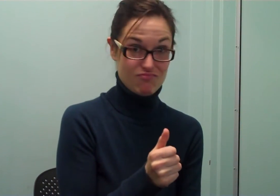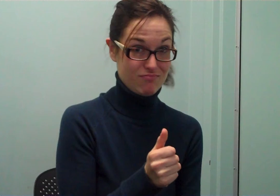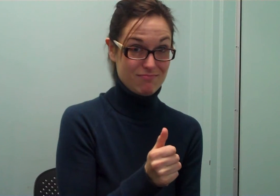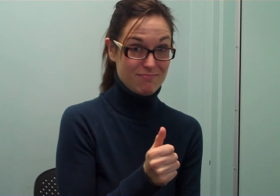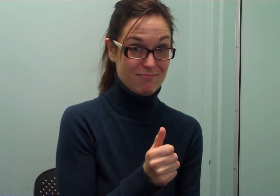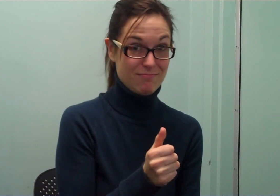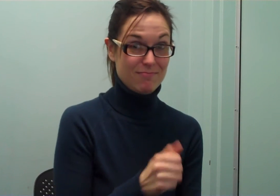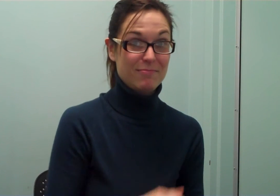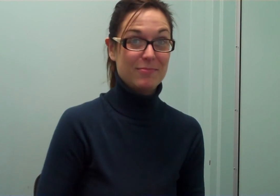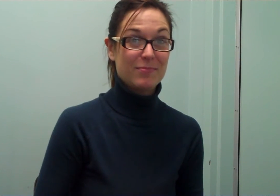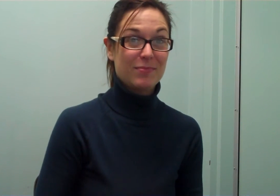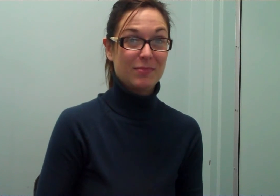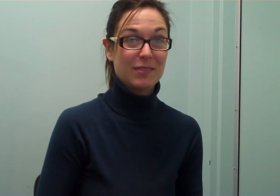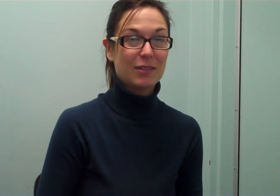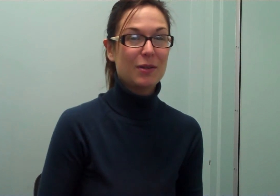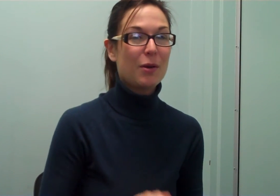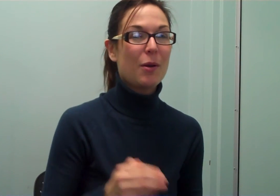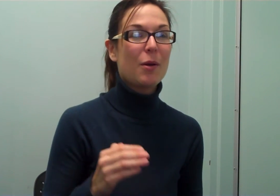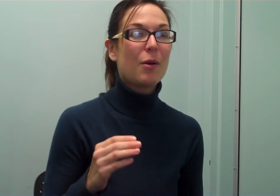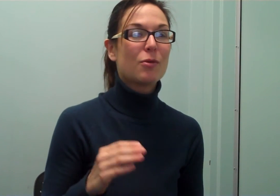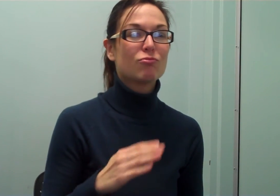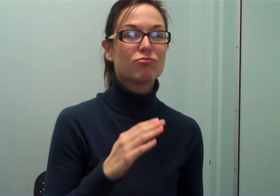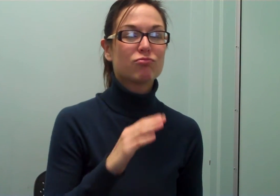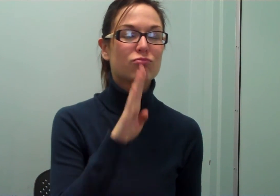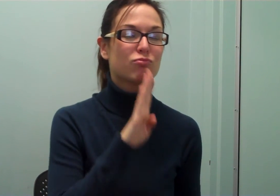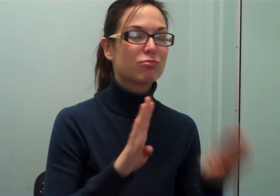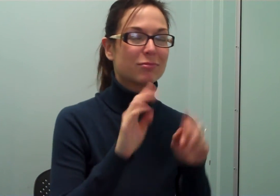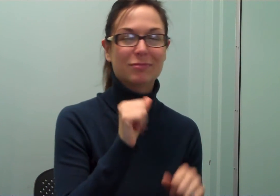There will be no animals or pets in the house.